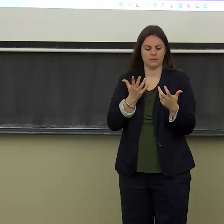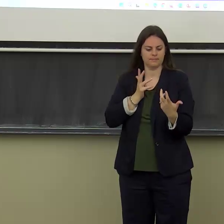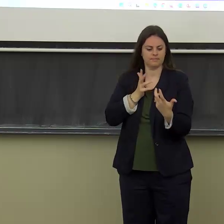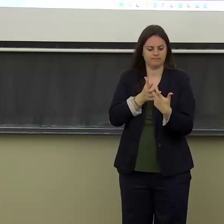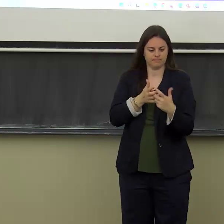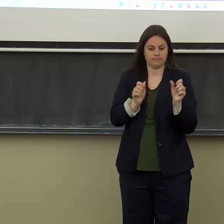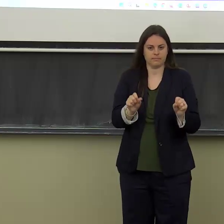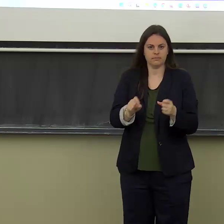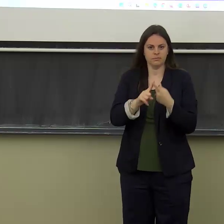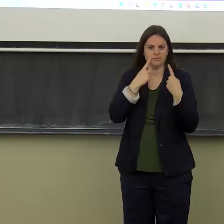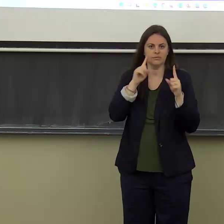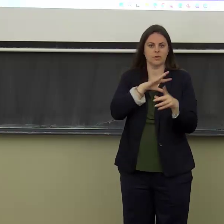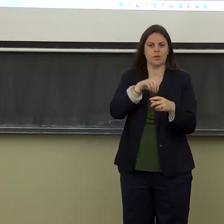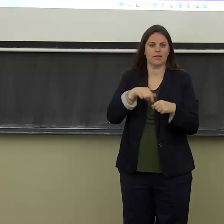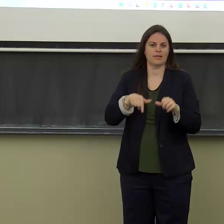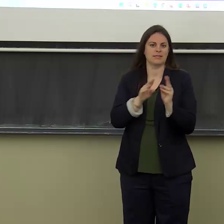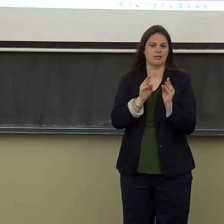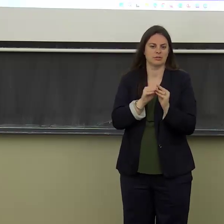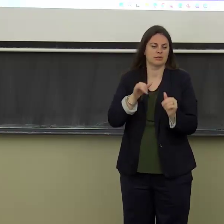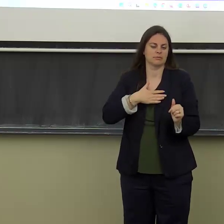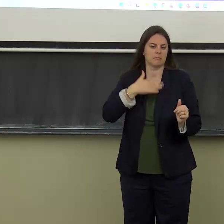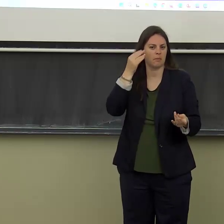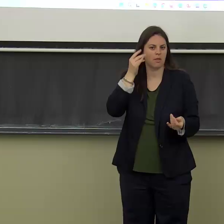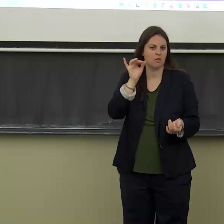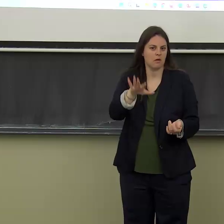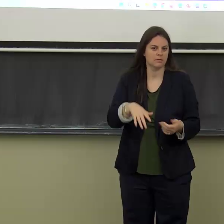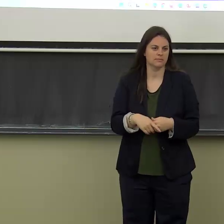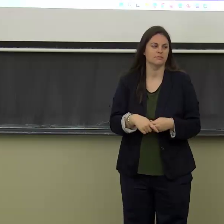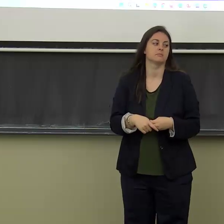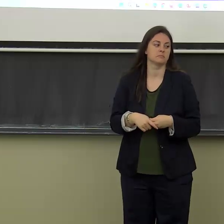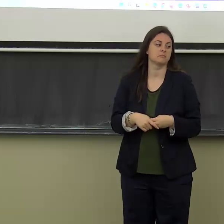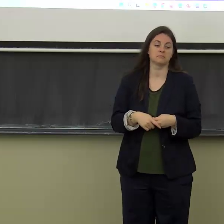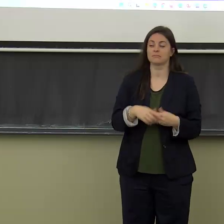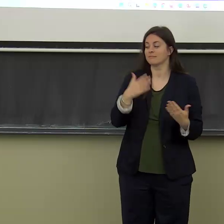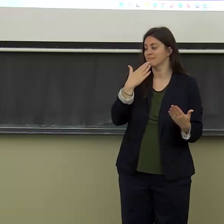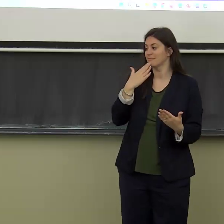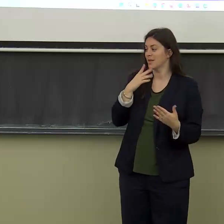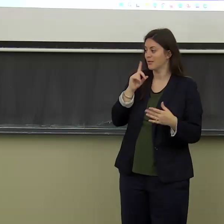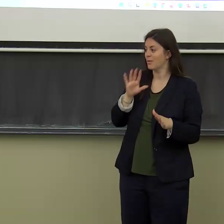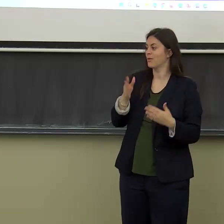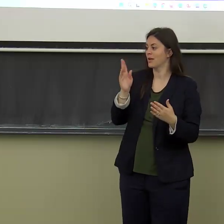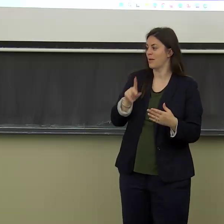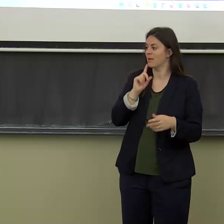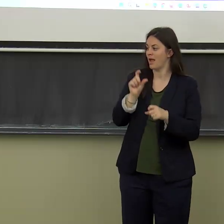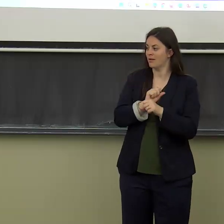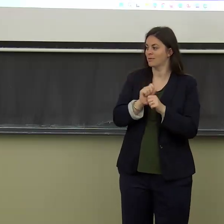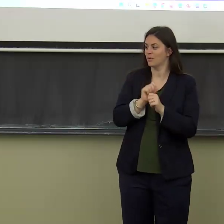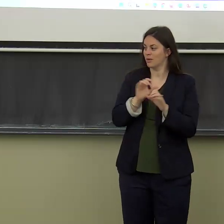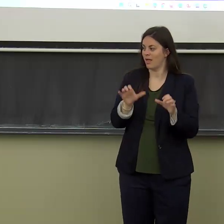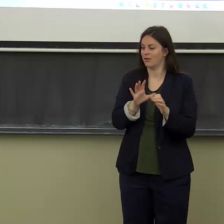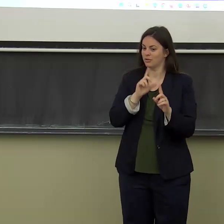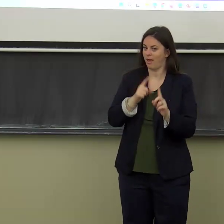my thought. Thank you for bringing up an actual action item. So building awareness in